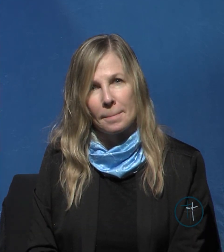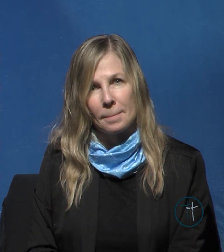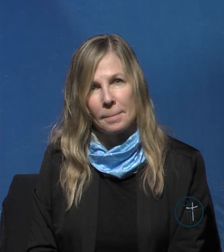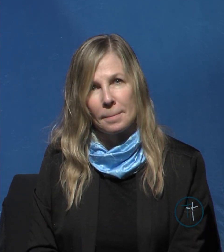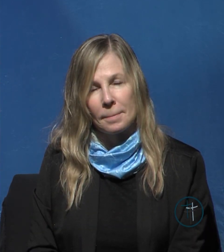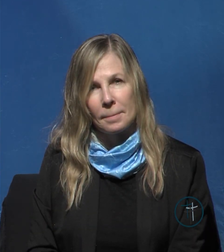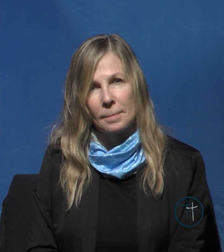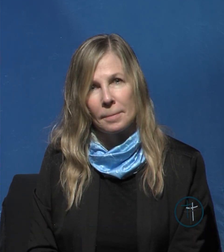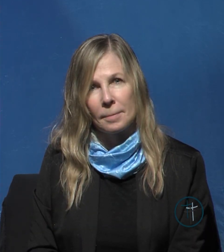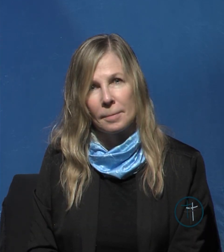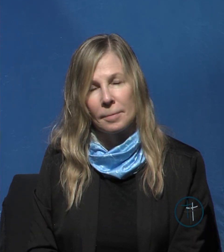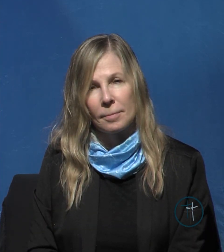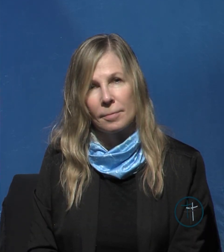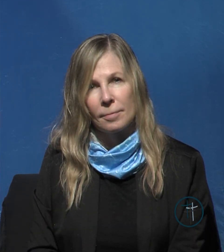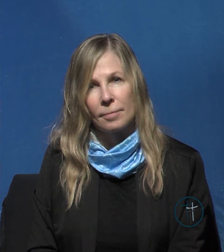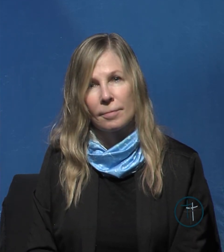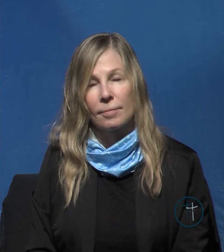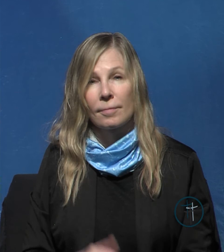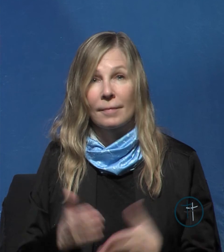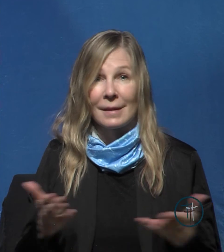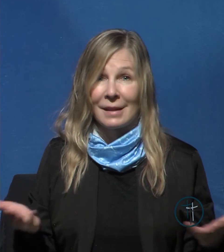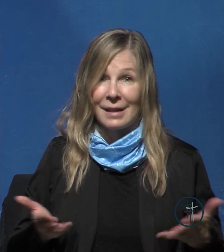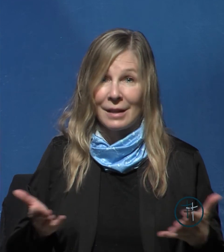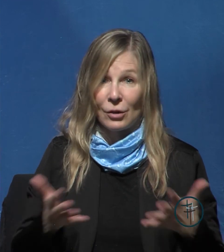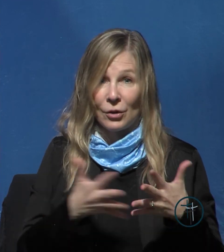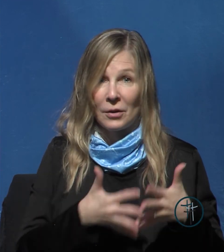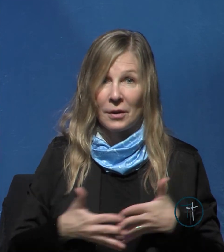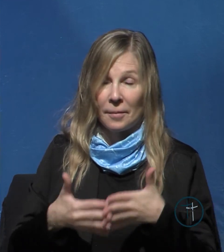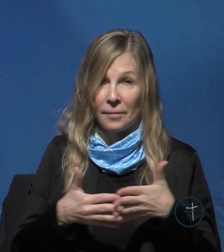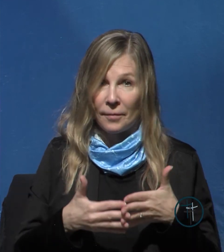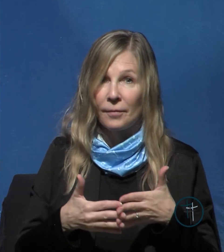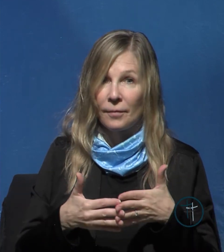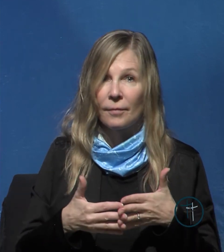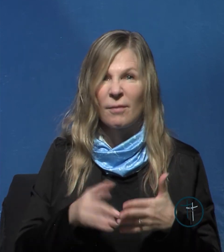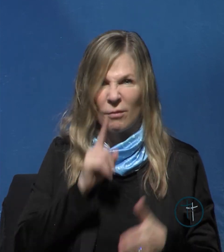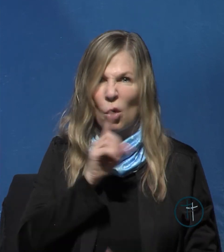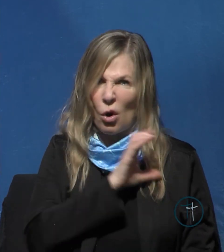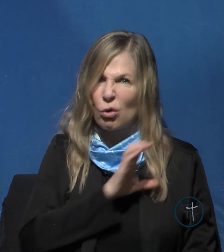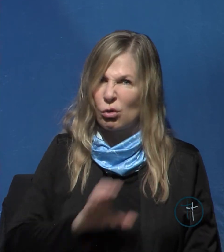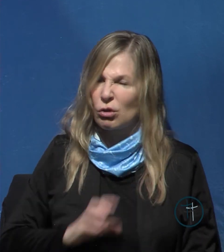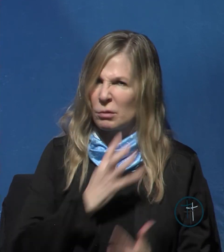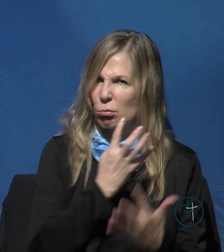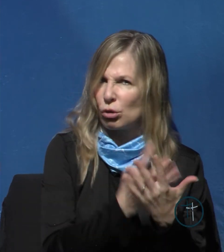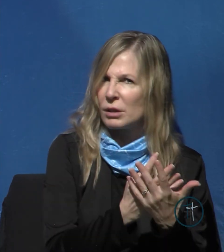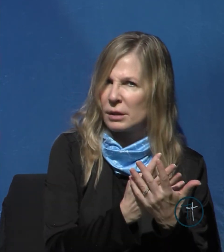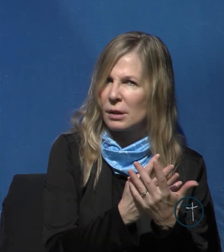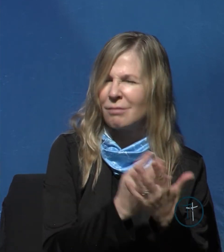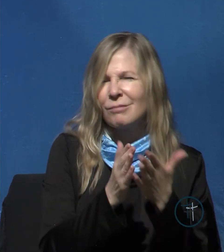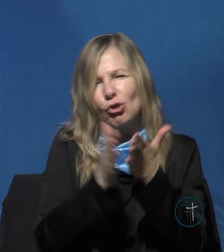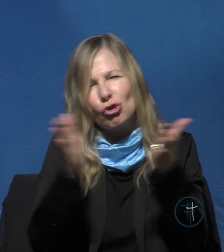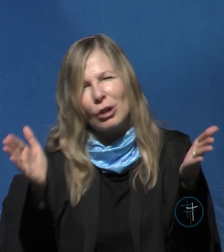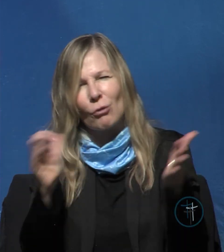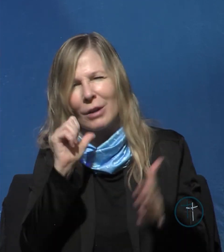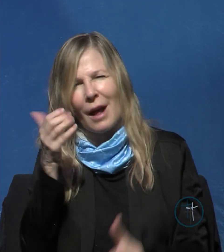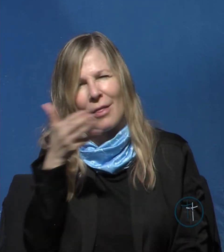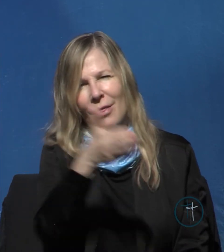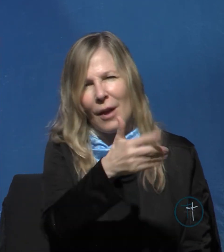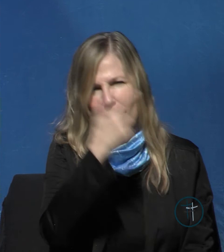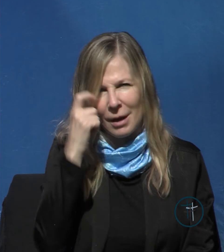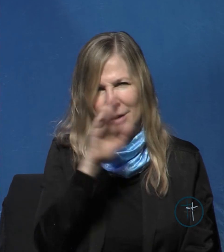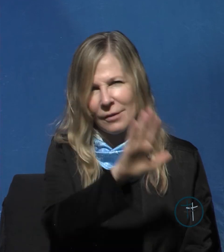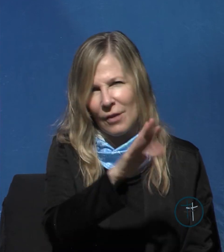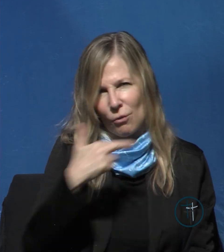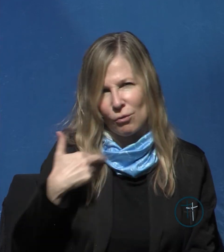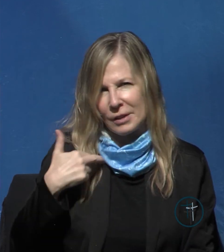Now, particularly on this area in America, there are Christians in prison, but they're generally not in prison because of their